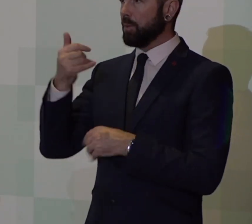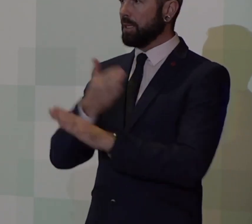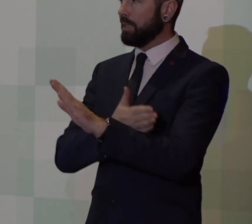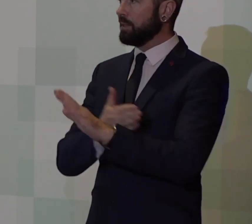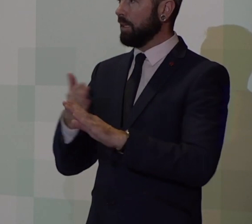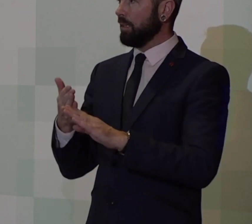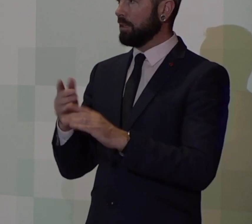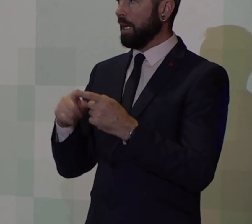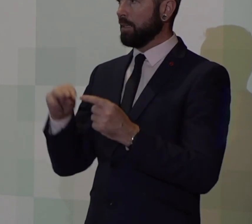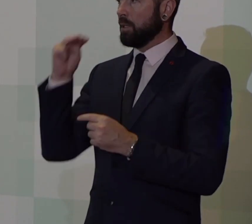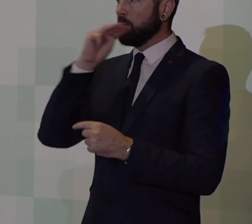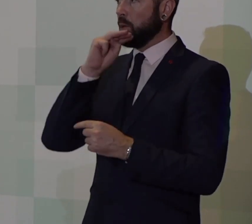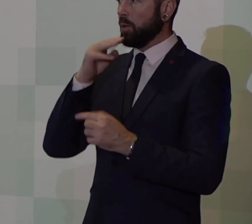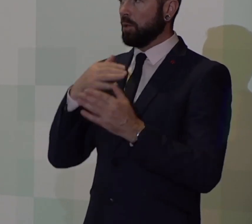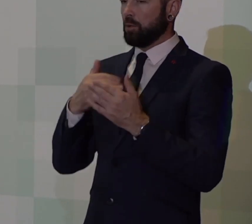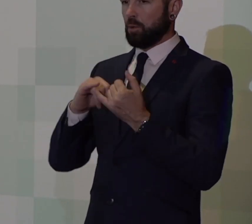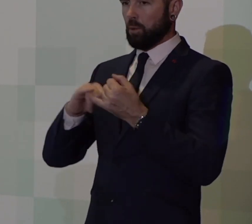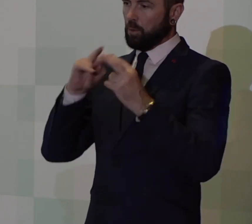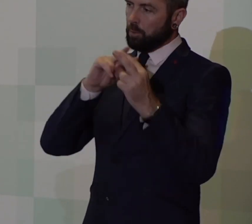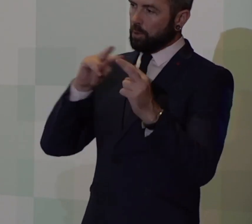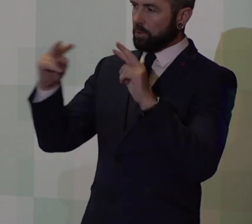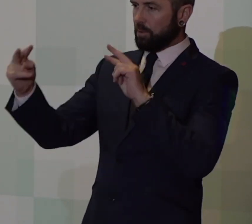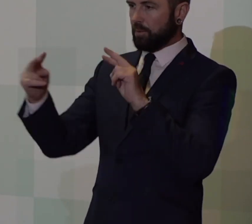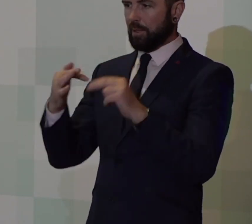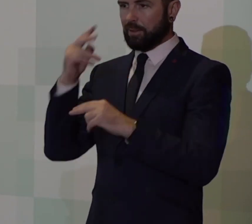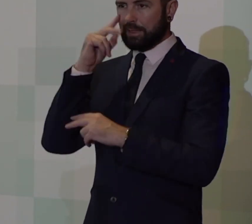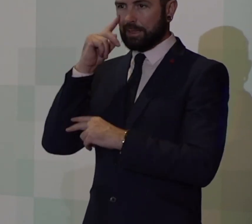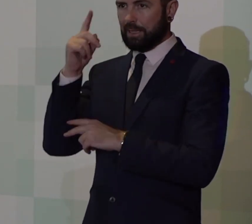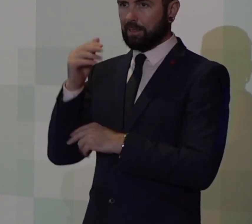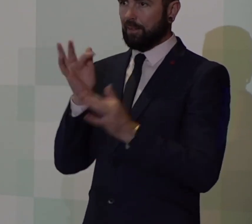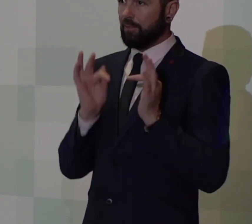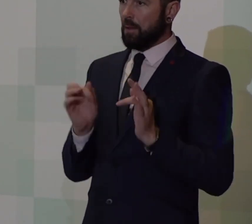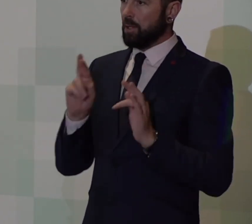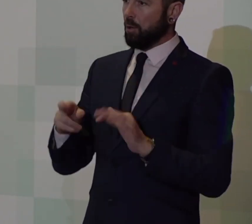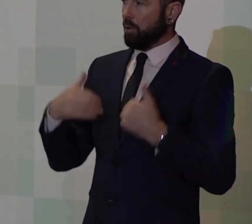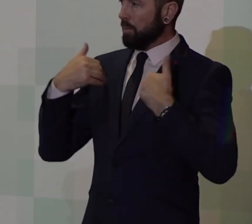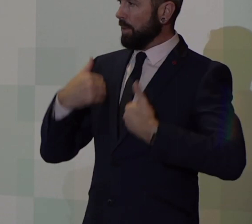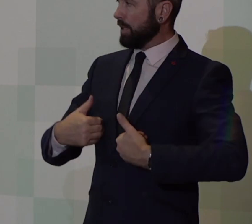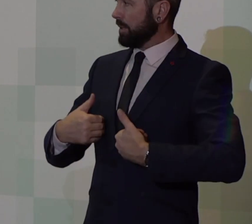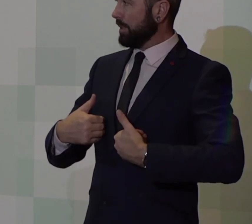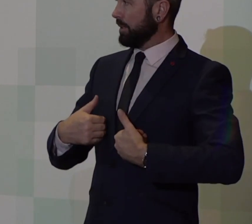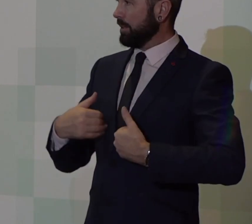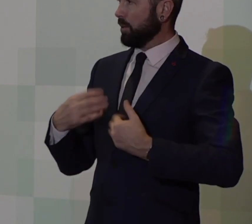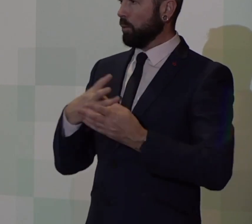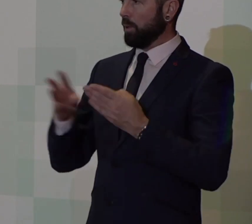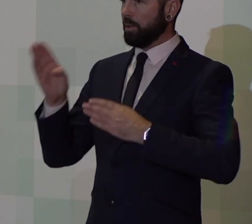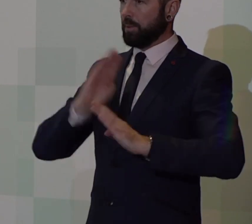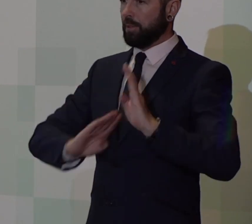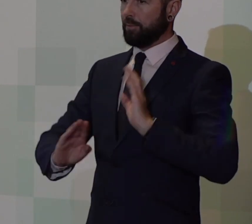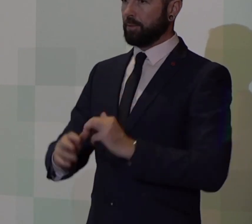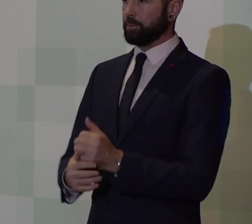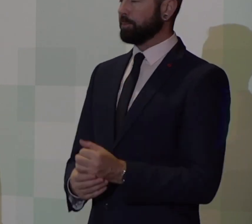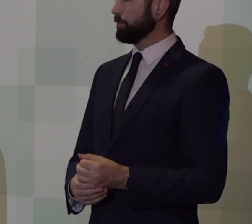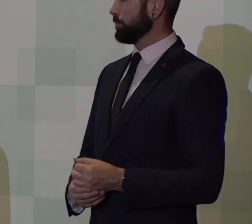it matters very much as to you being seen as a feminine or masculine in your behavior.